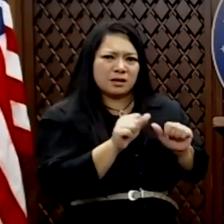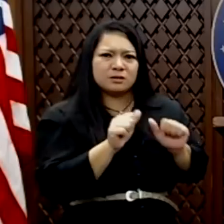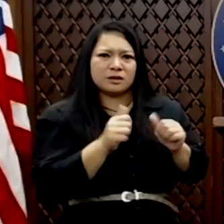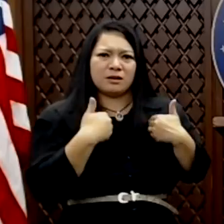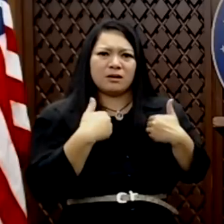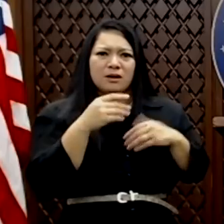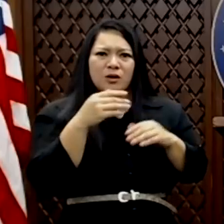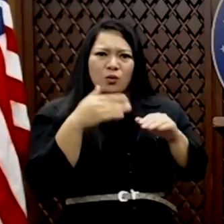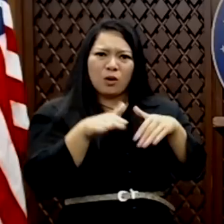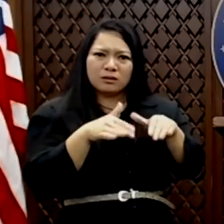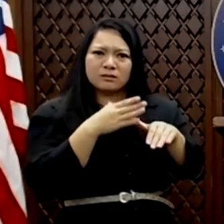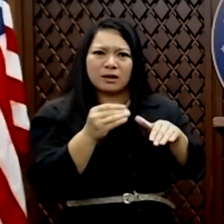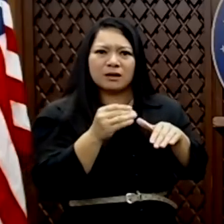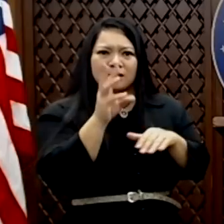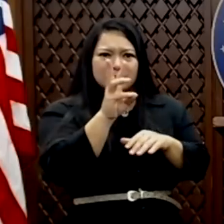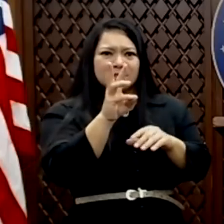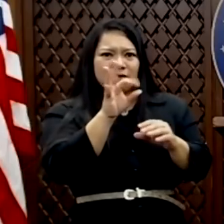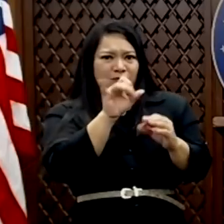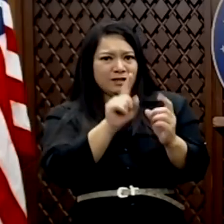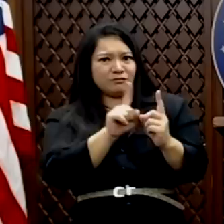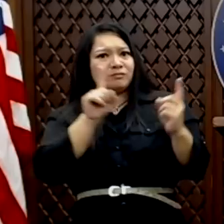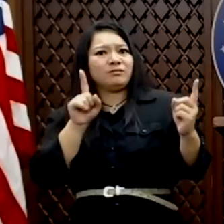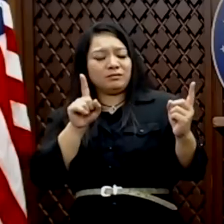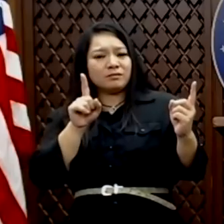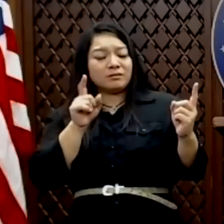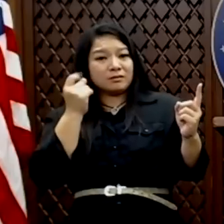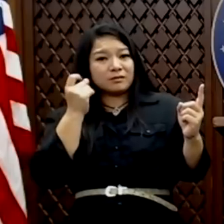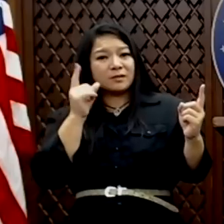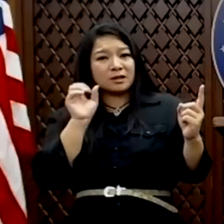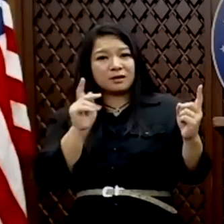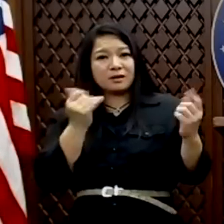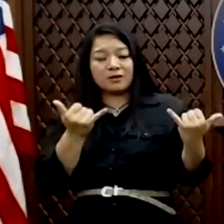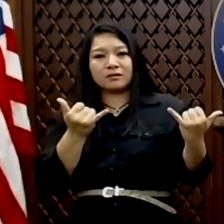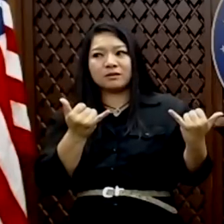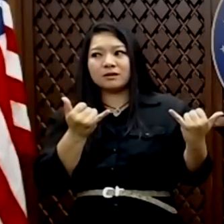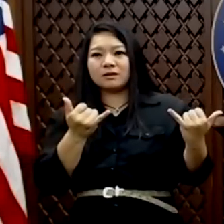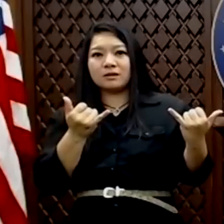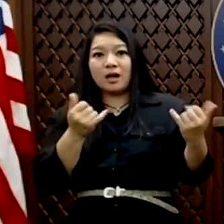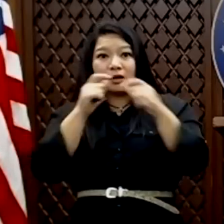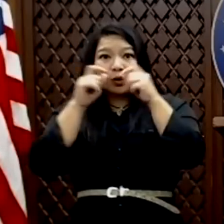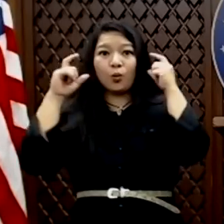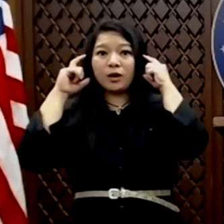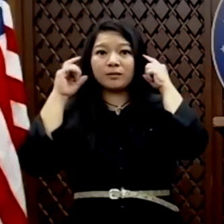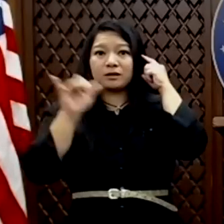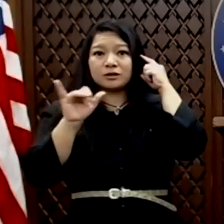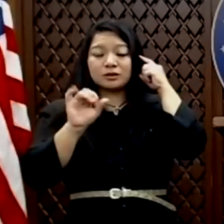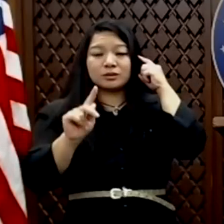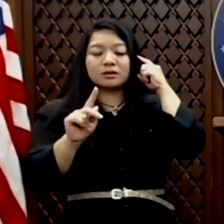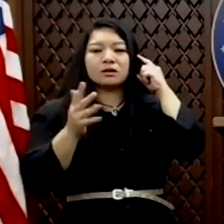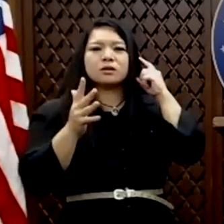people are adhering to the 6 feet distance. They are, and they're wearing masks too.